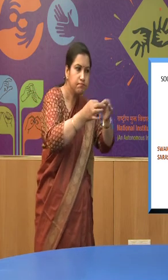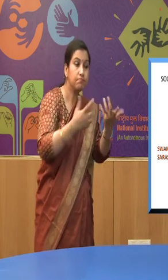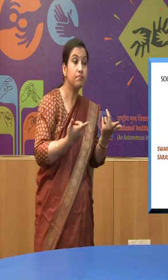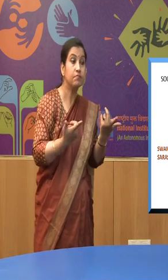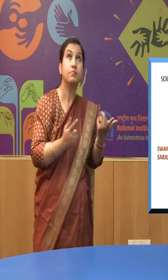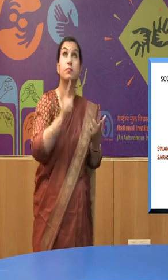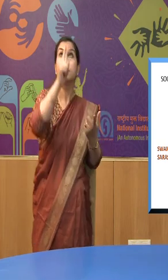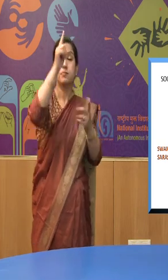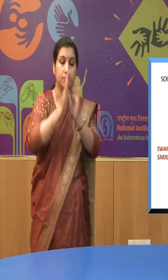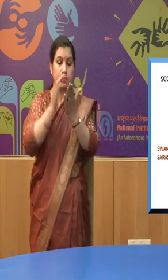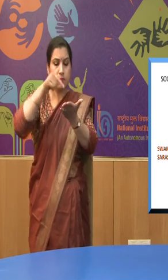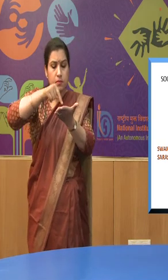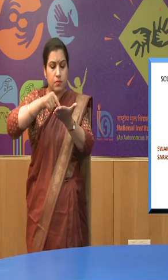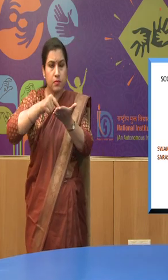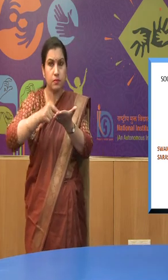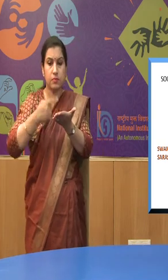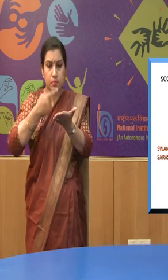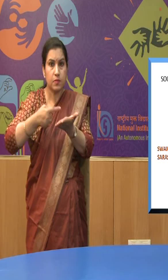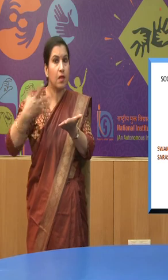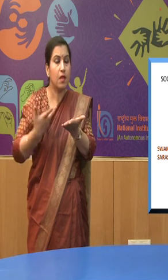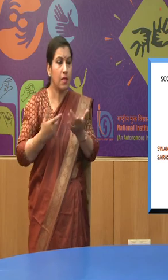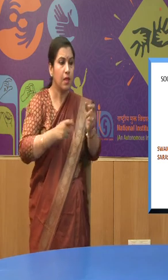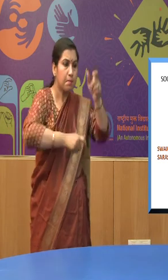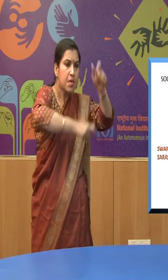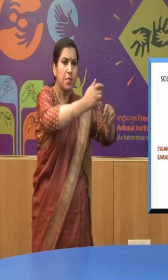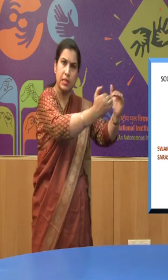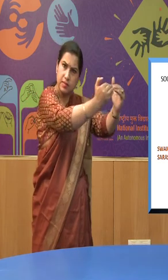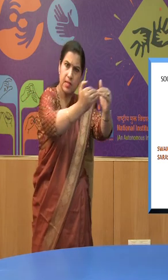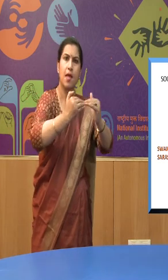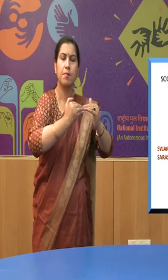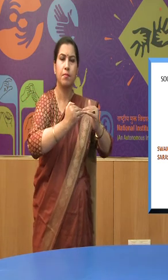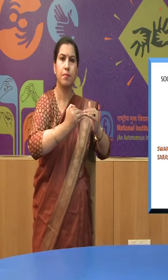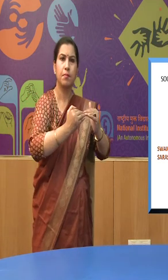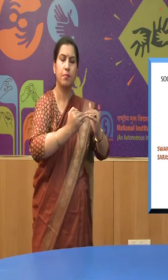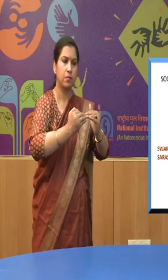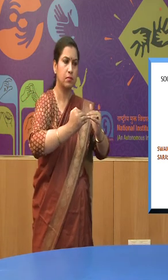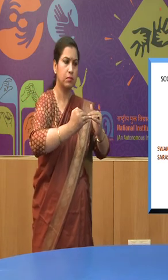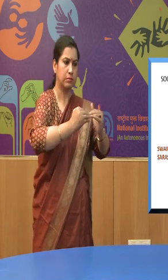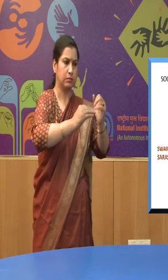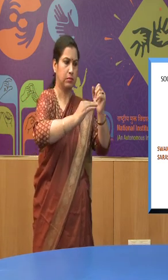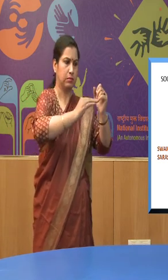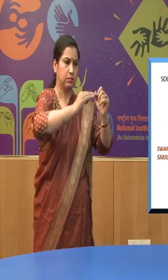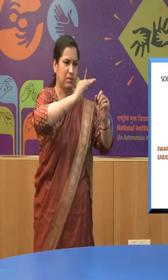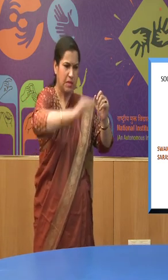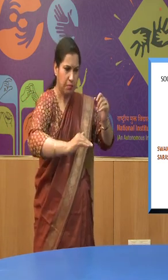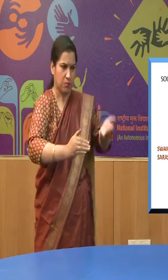religion does not differentiate between people, and they spread concepts